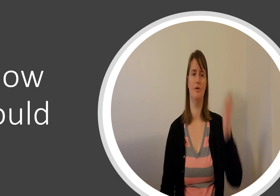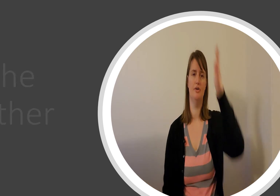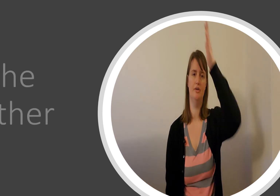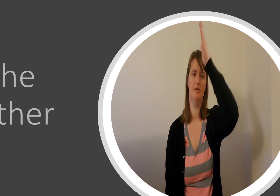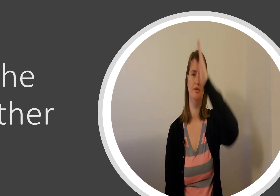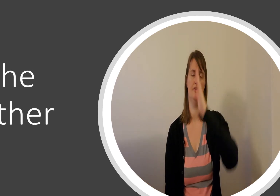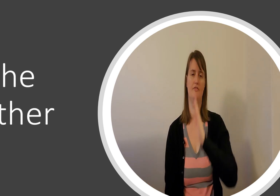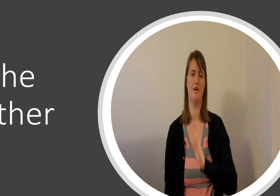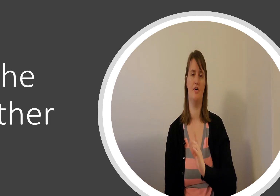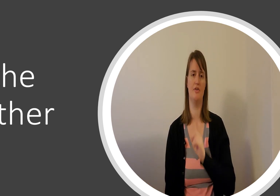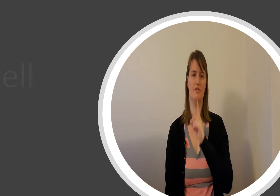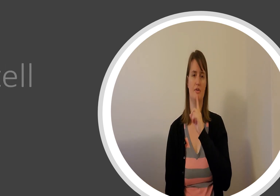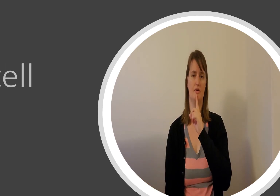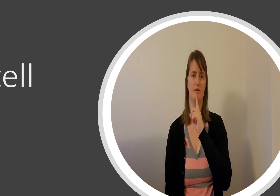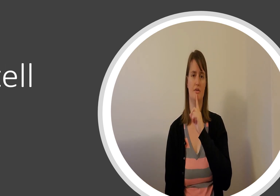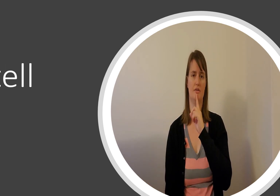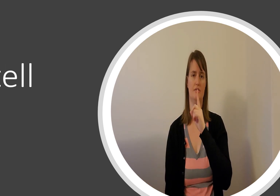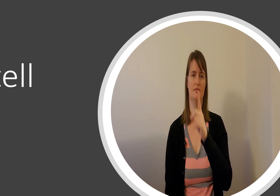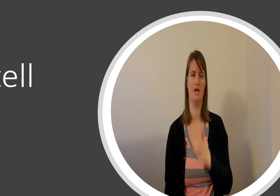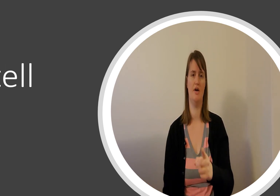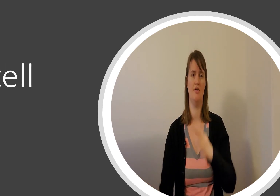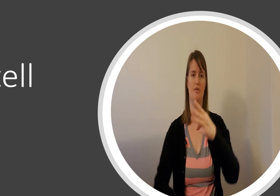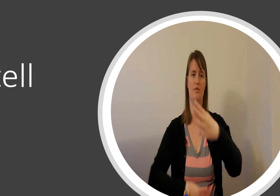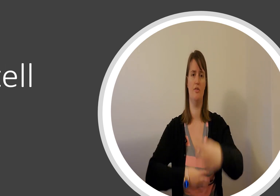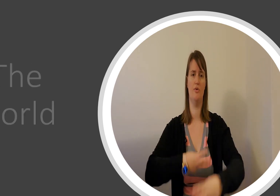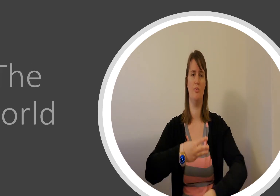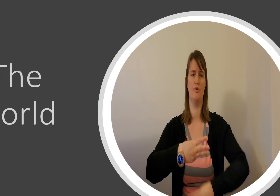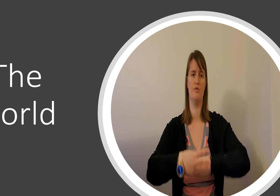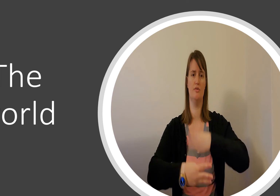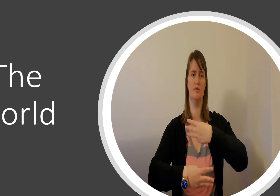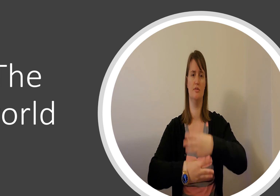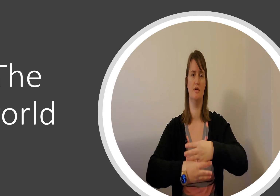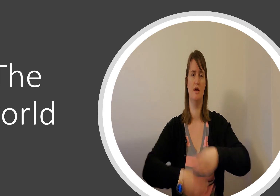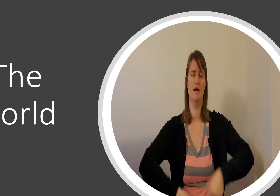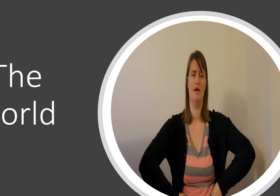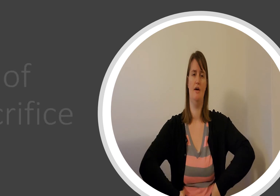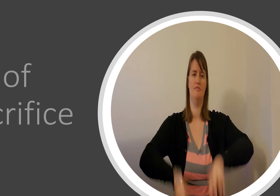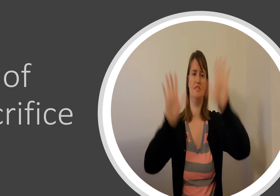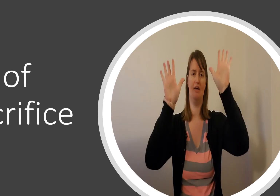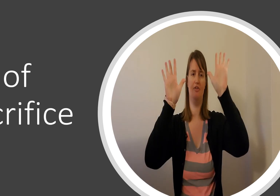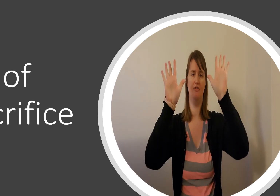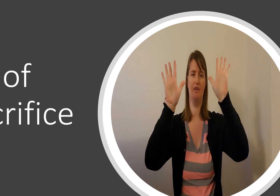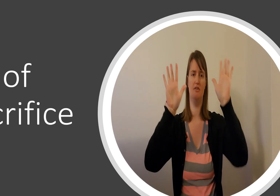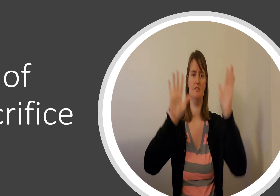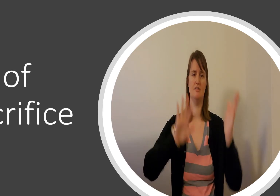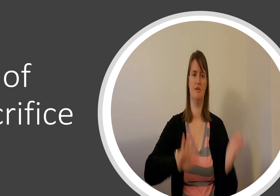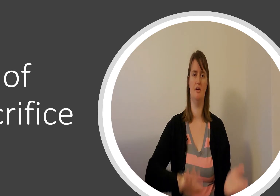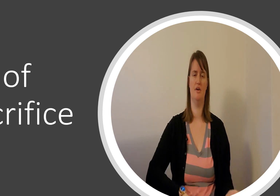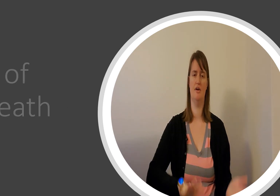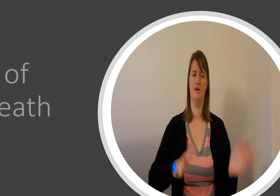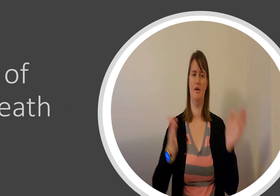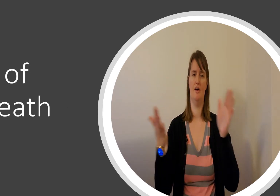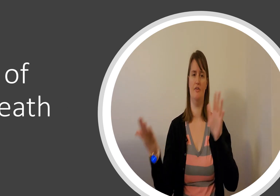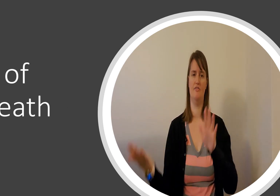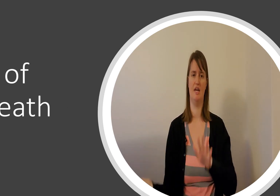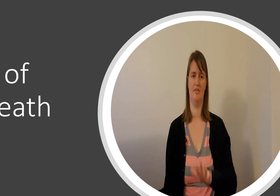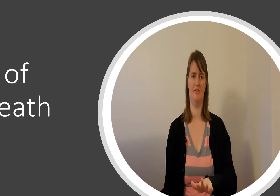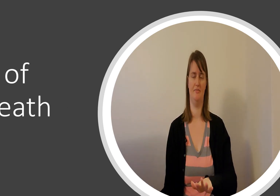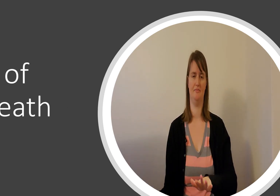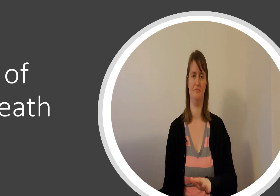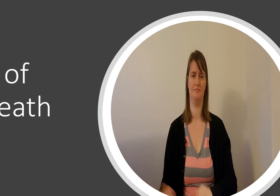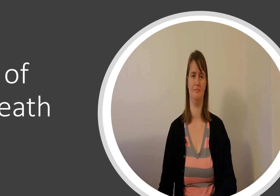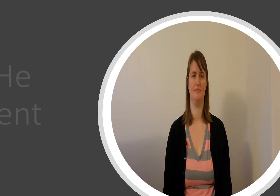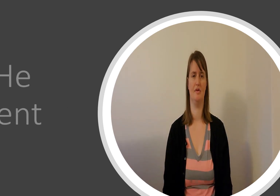How could the Father tell the world of sacrifice, of